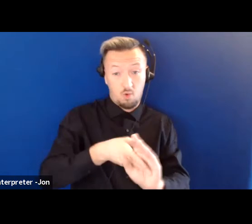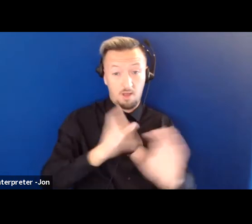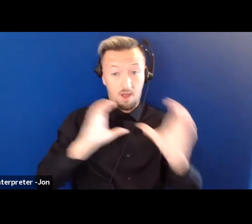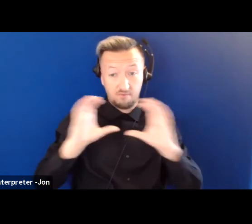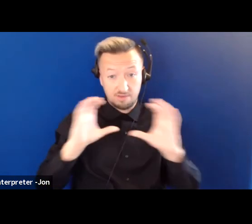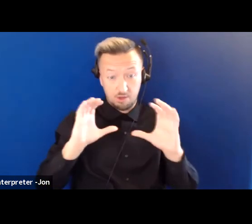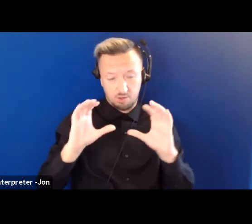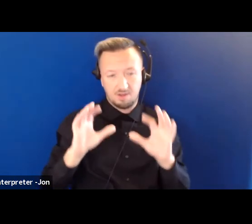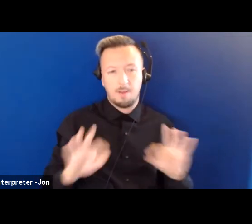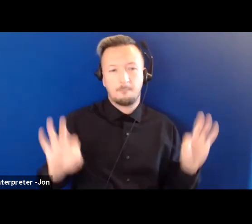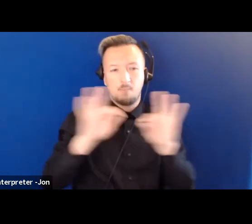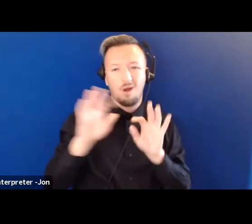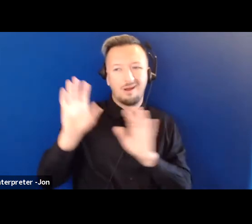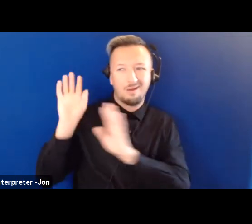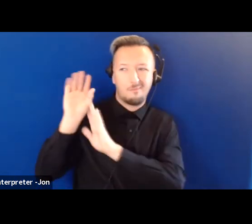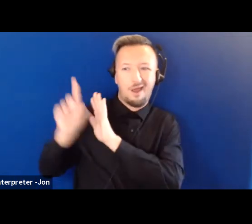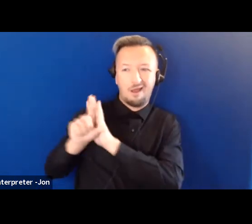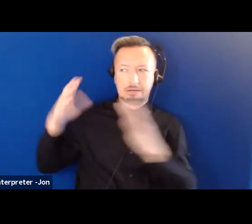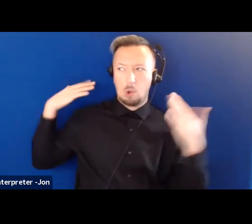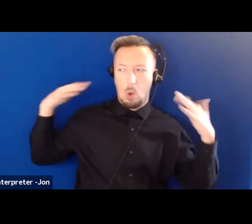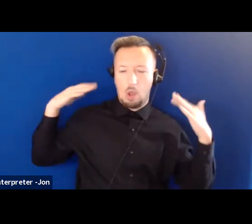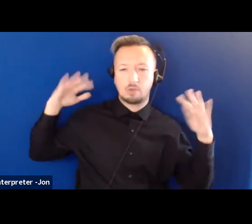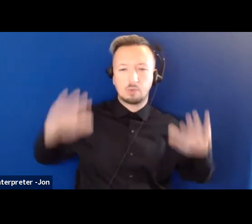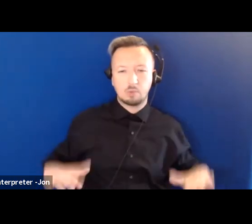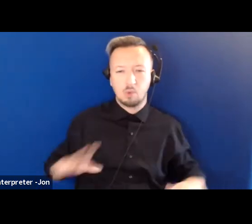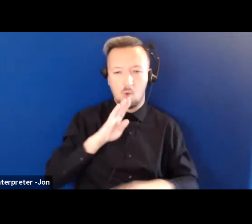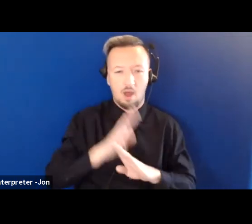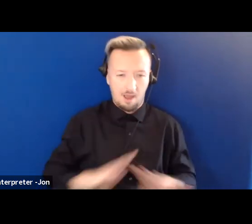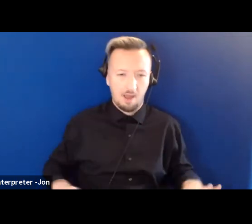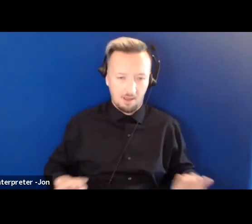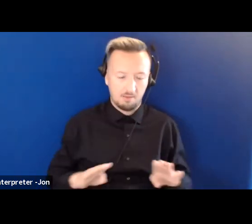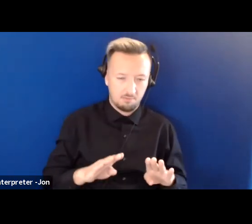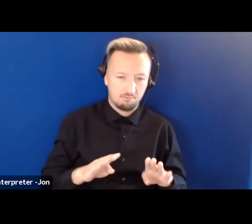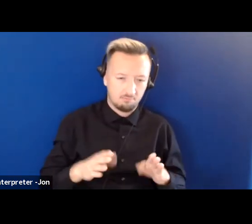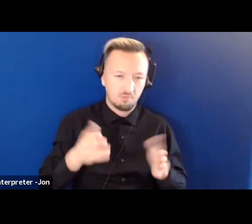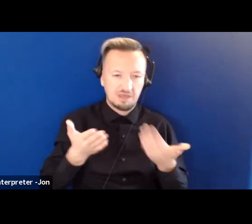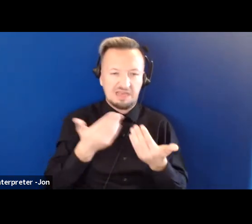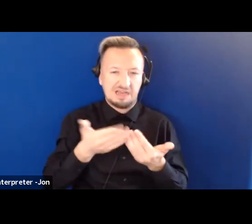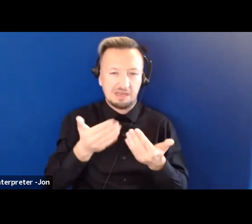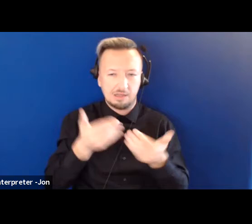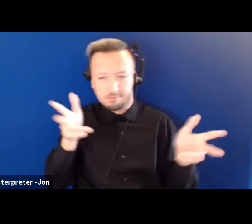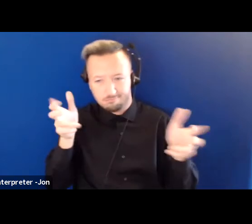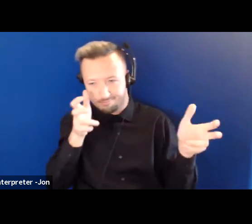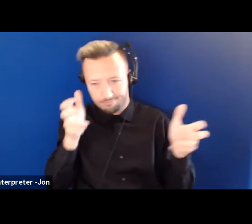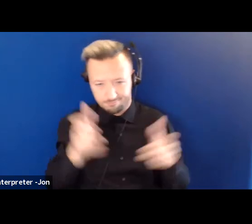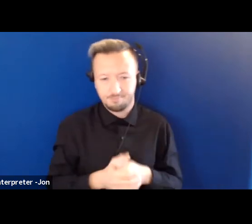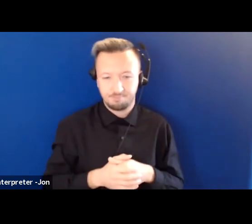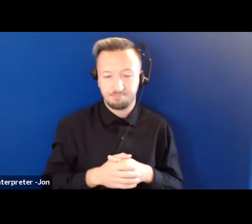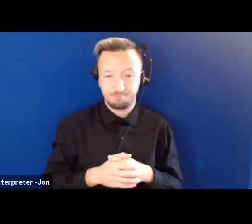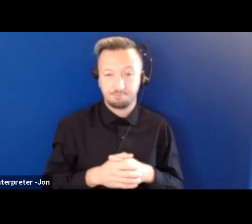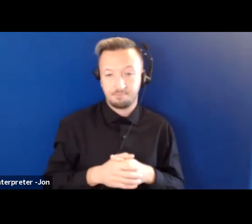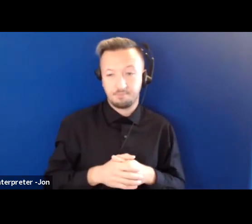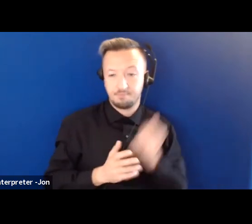conversation, please keep all background noise down as much as possible to allow us to hear you